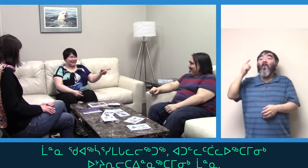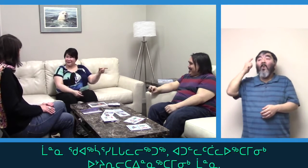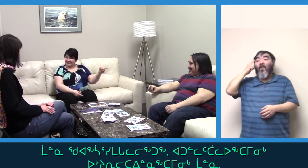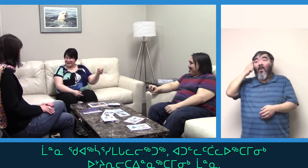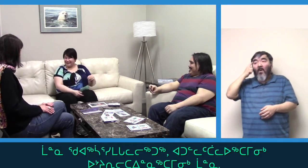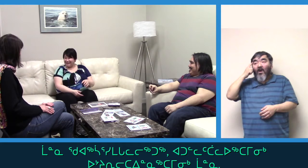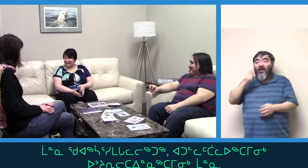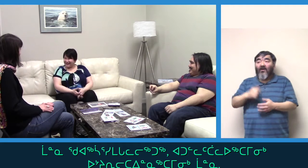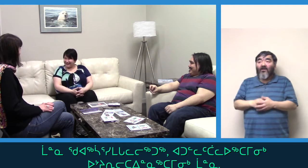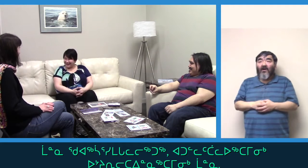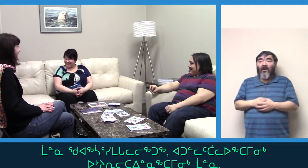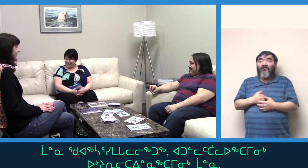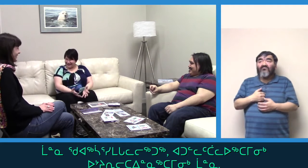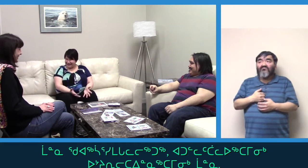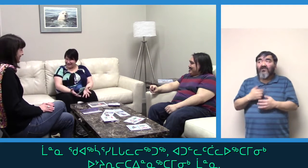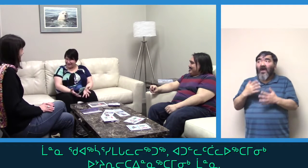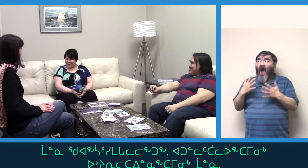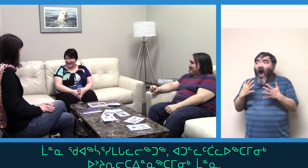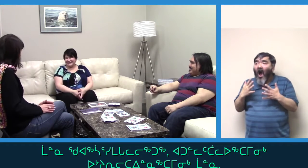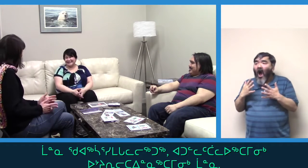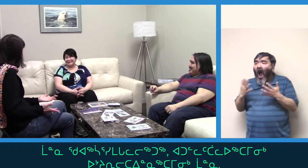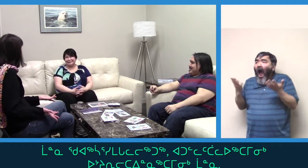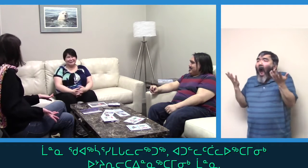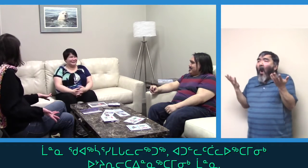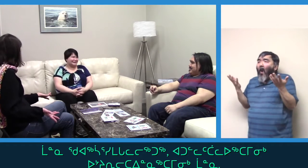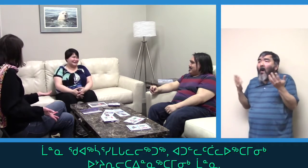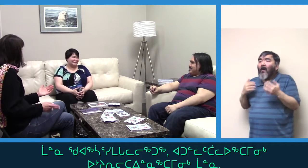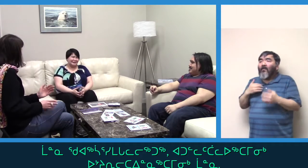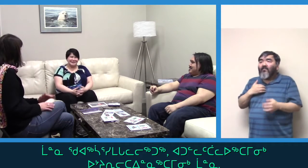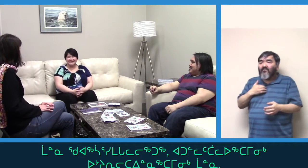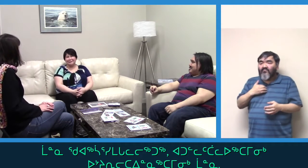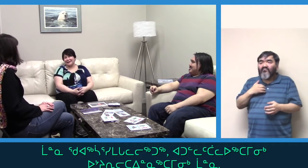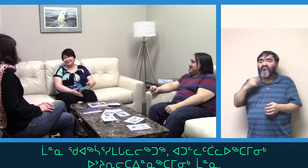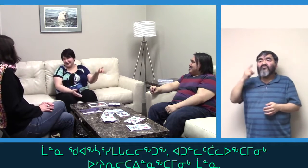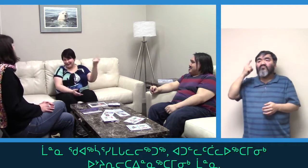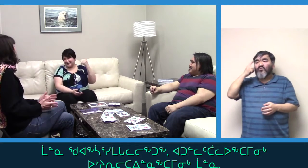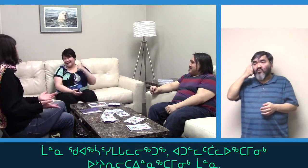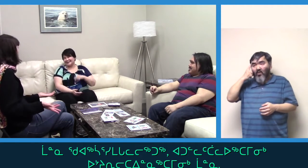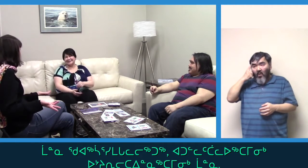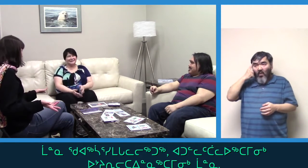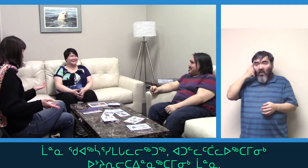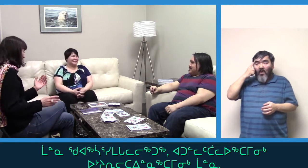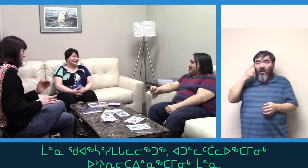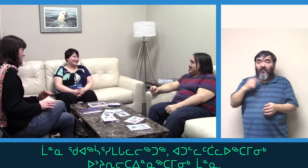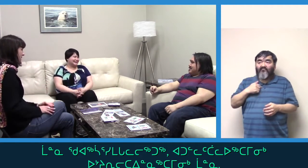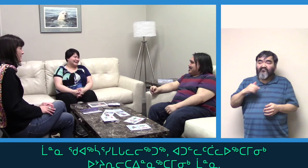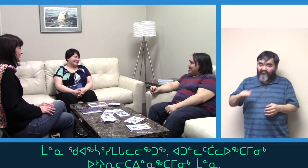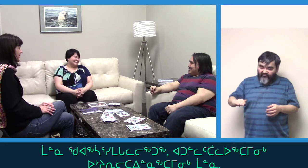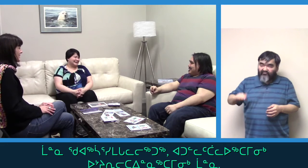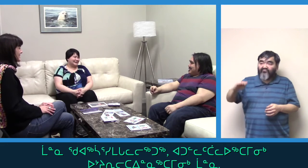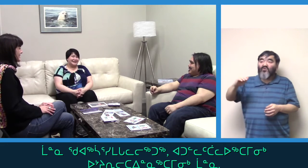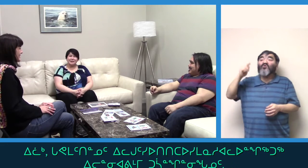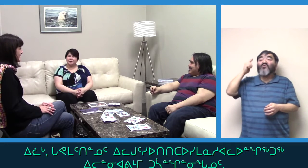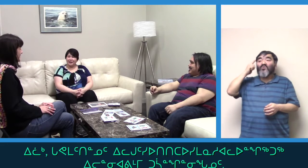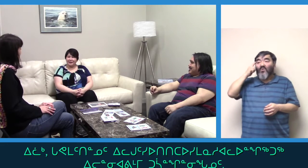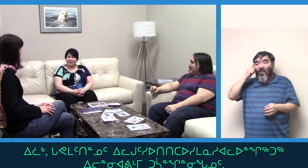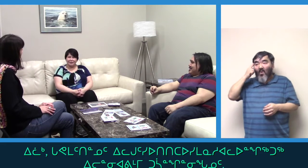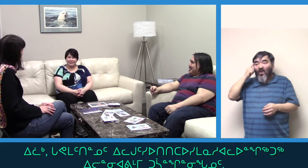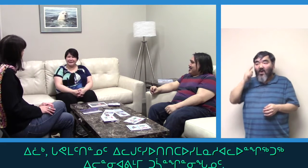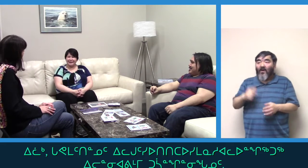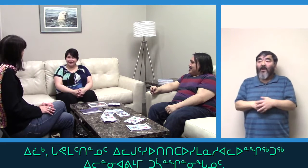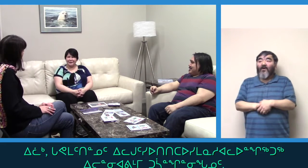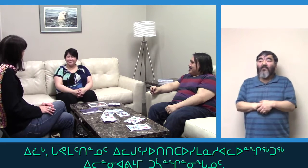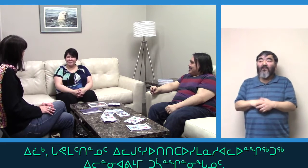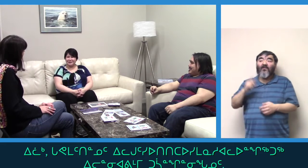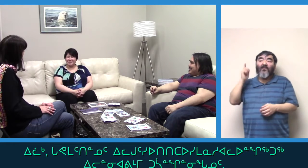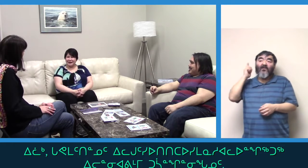He's kind of in shock right now, right? It's a fact he wasn't aware of And until he didn't now. remember himself, yeah. So our